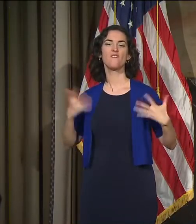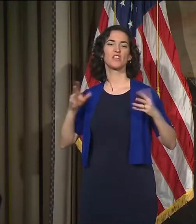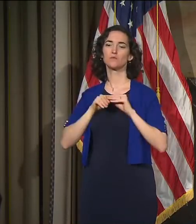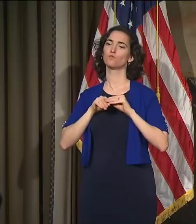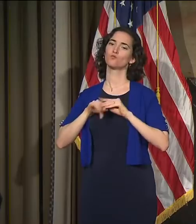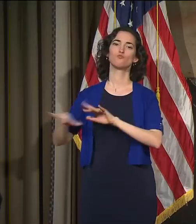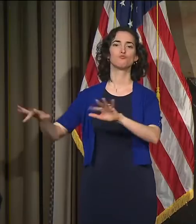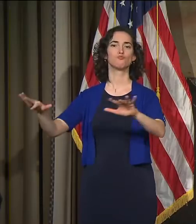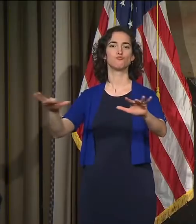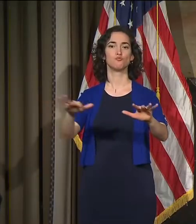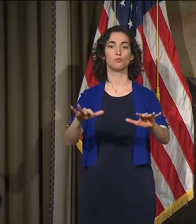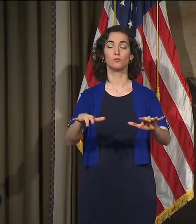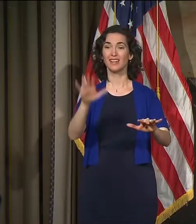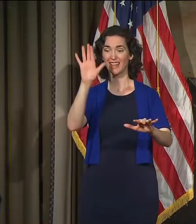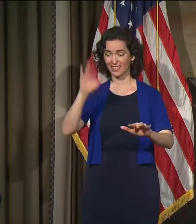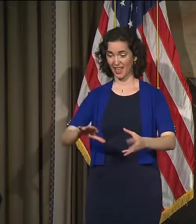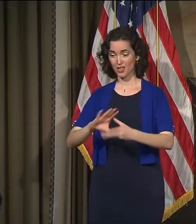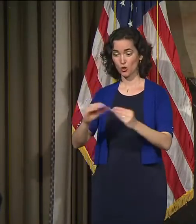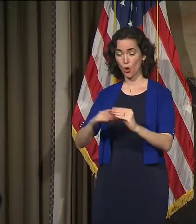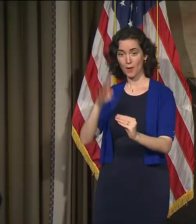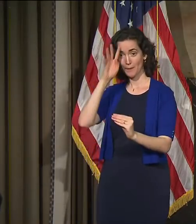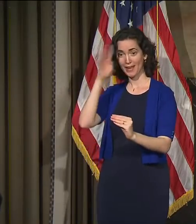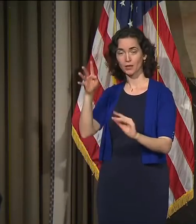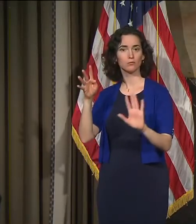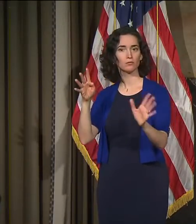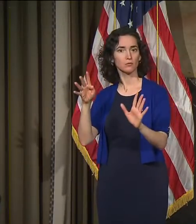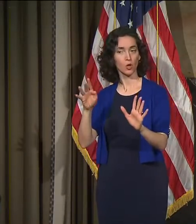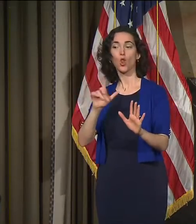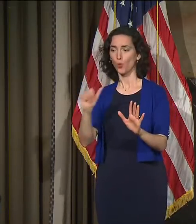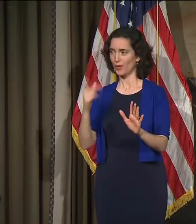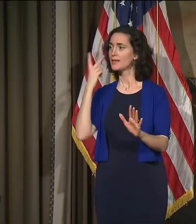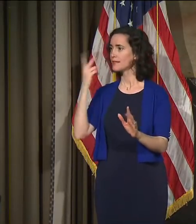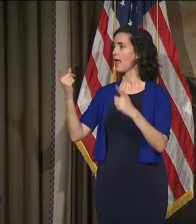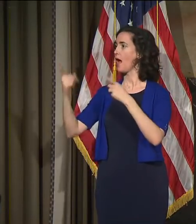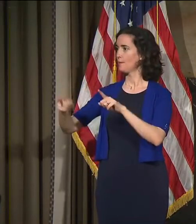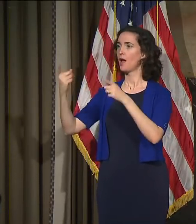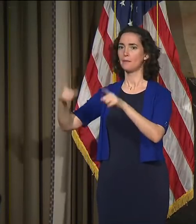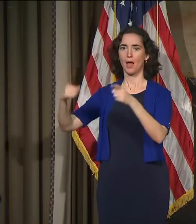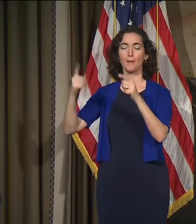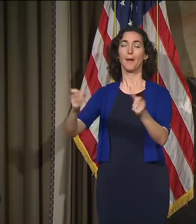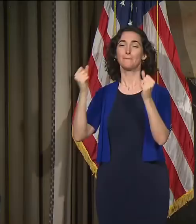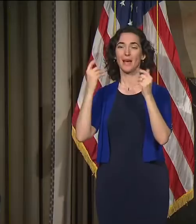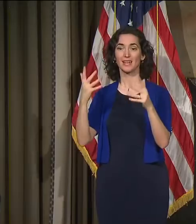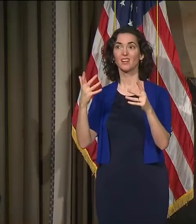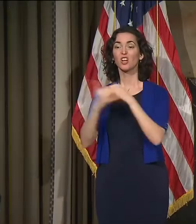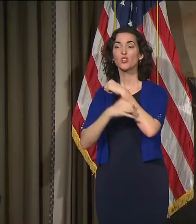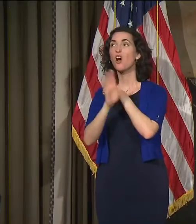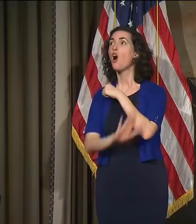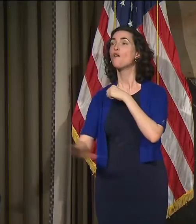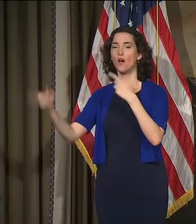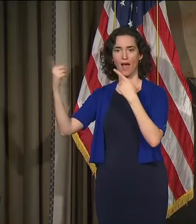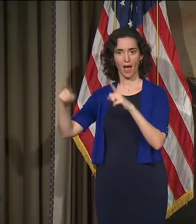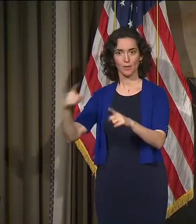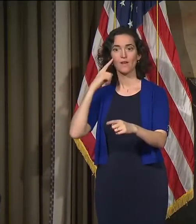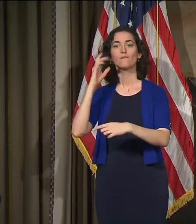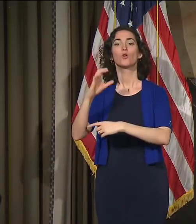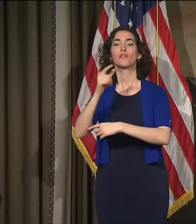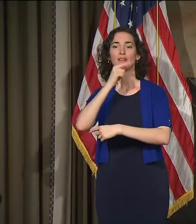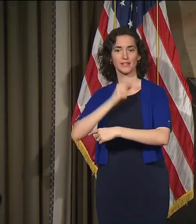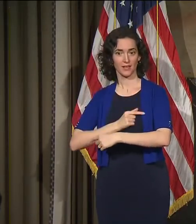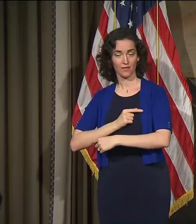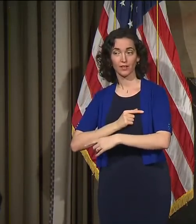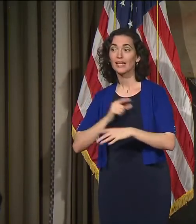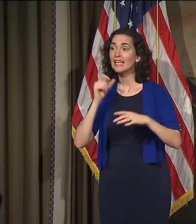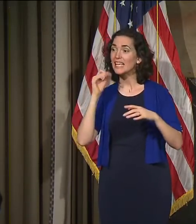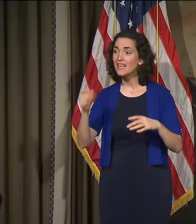here in Louisiana over and over again and across the country for Thanksgiving. And if people insist on doing that for Christmas, it's going to play out